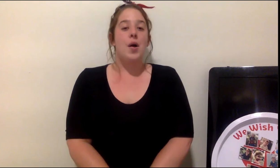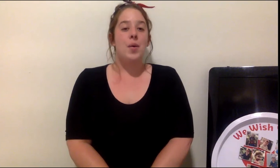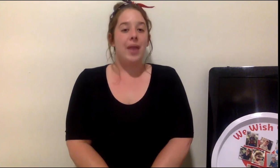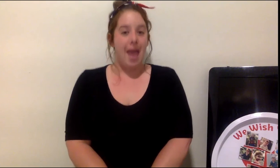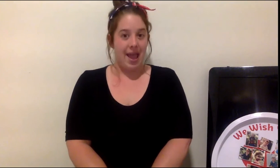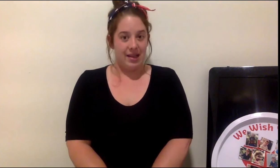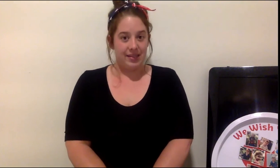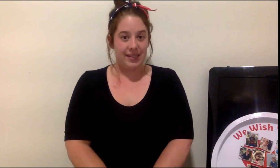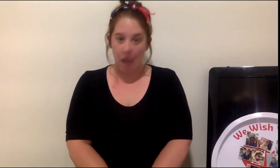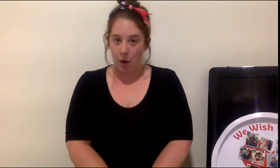Okay, so